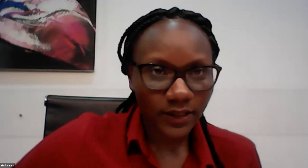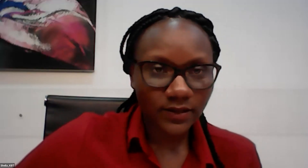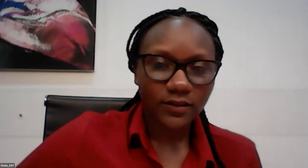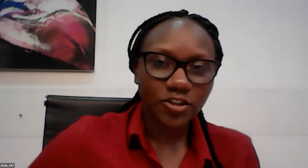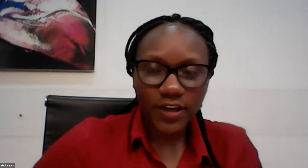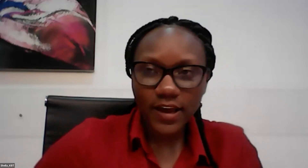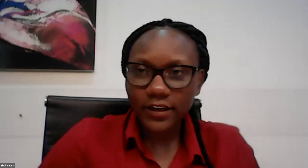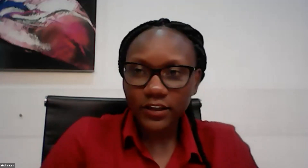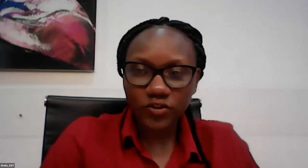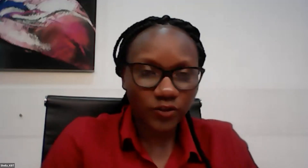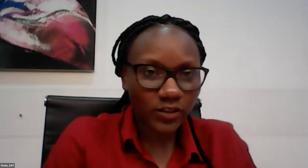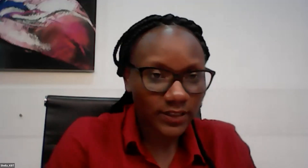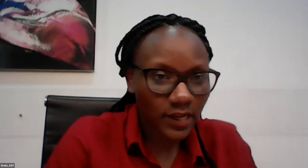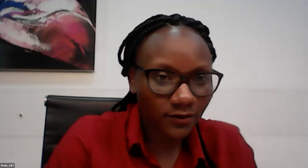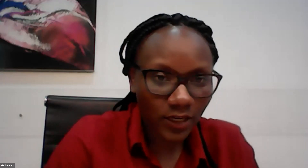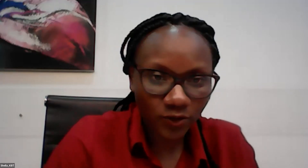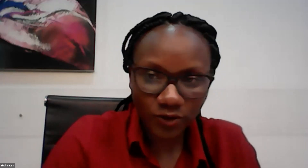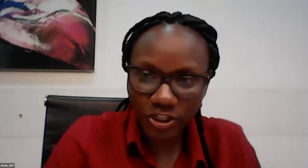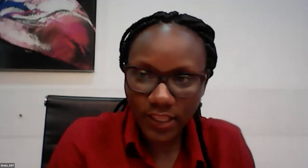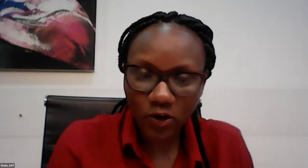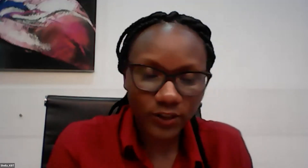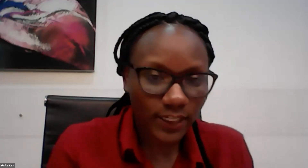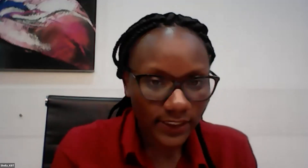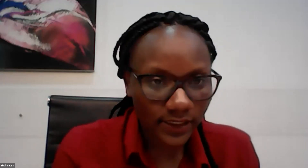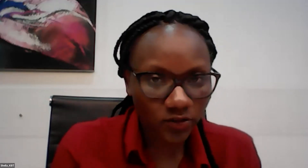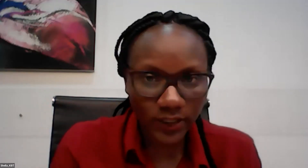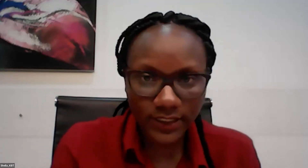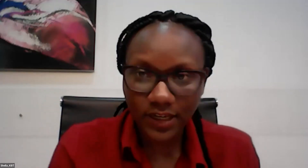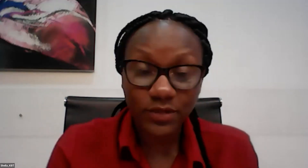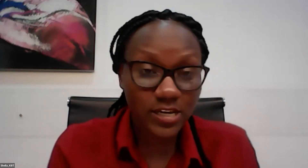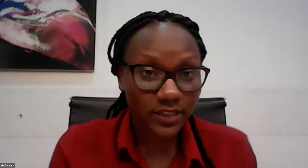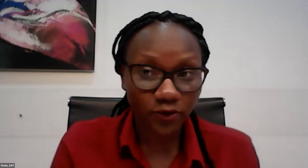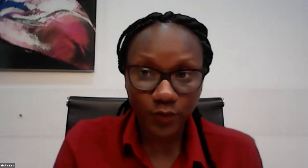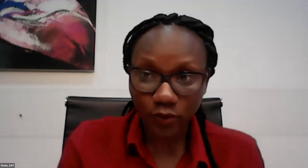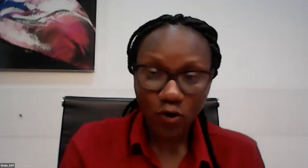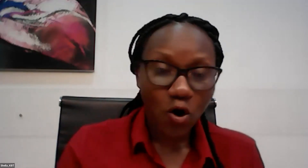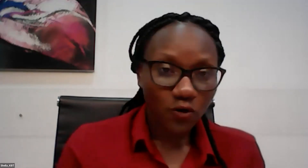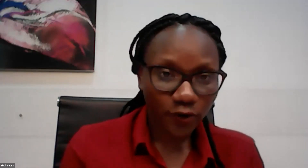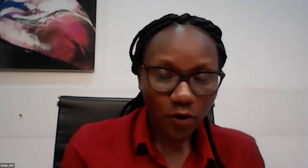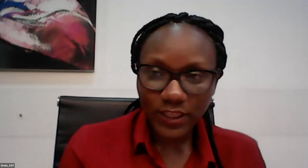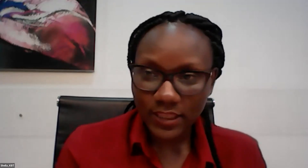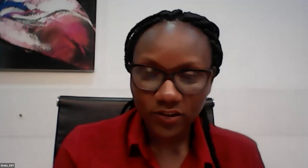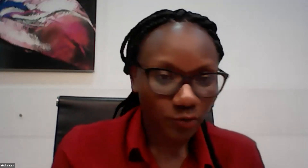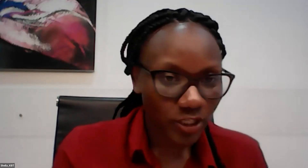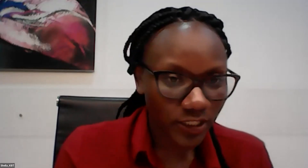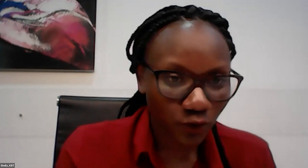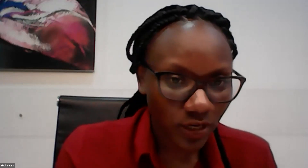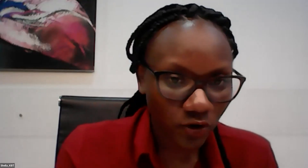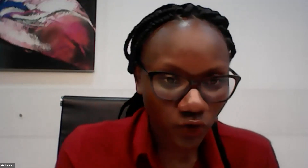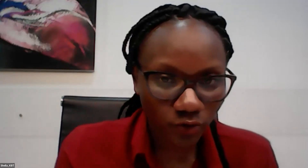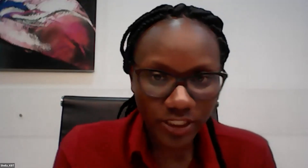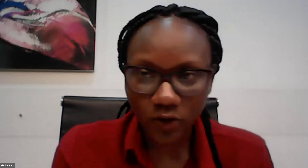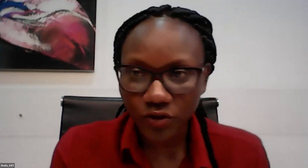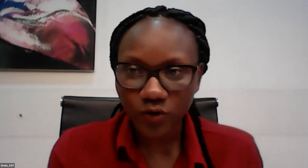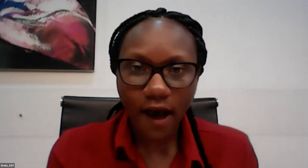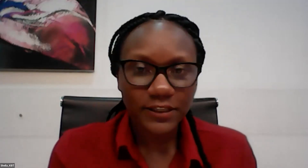comments. Let's share and introduce ourselves, and also share the contact details so that it can be easy for people from within this community to be able